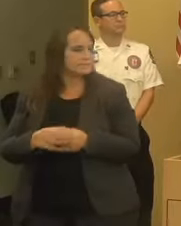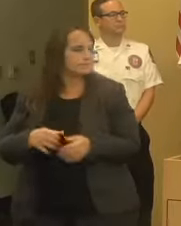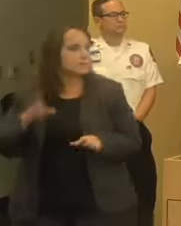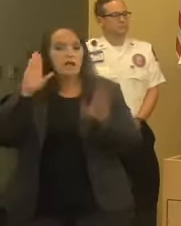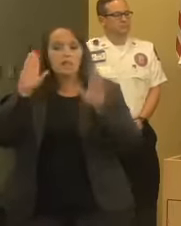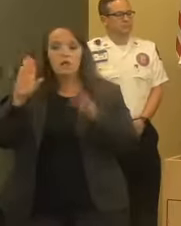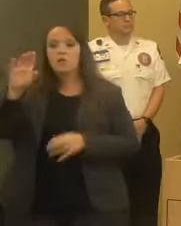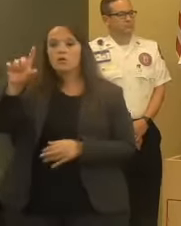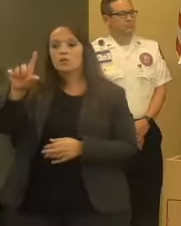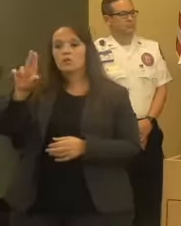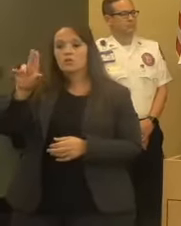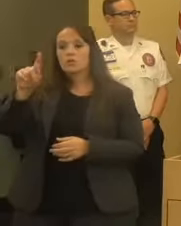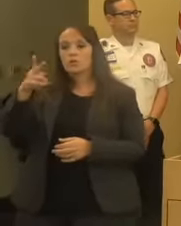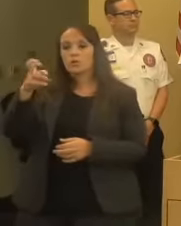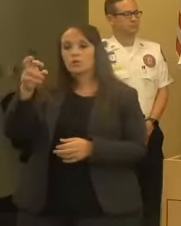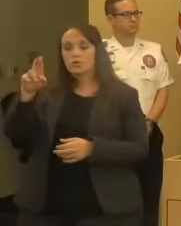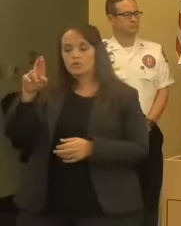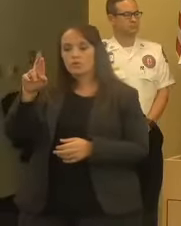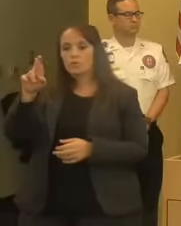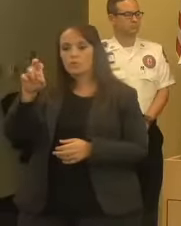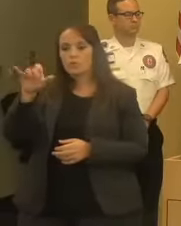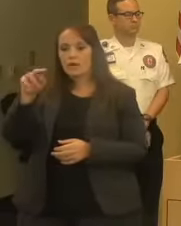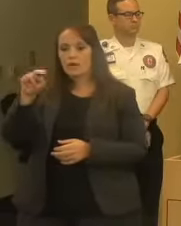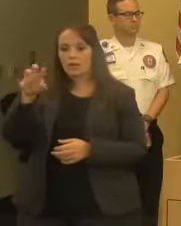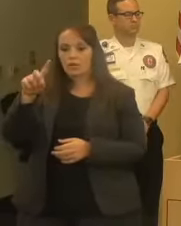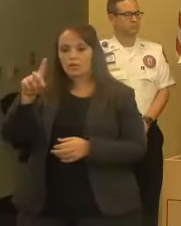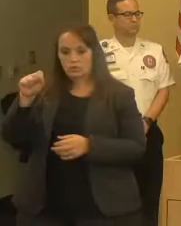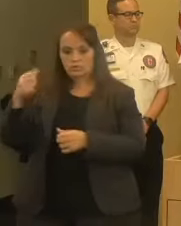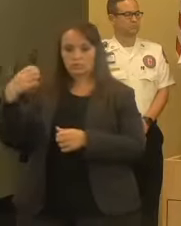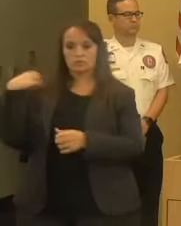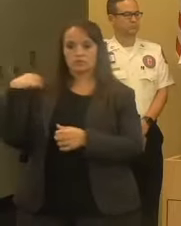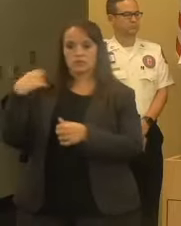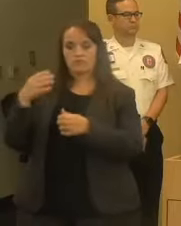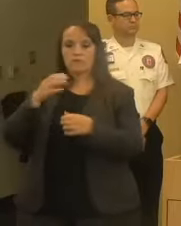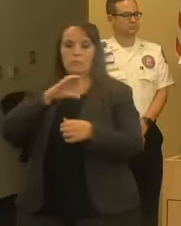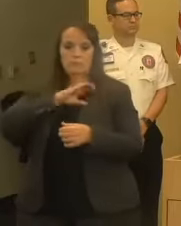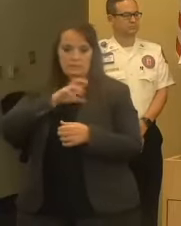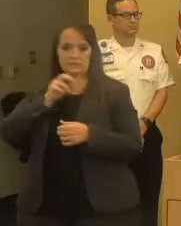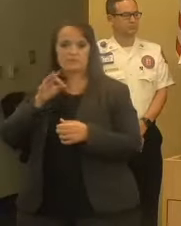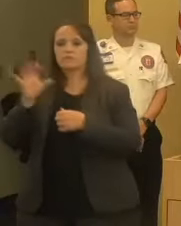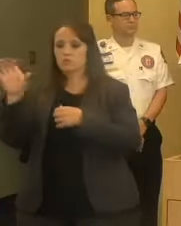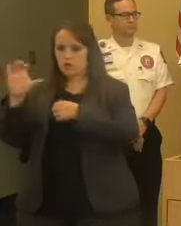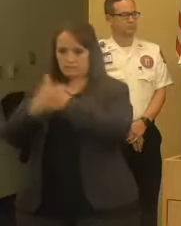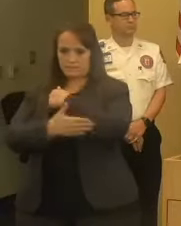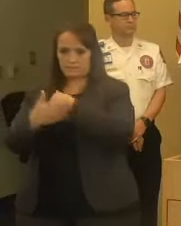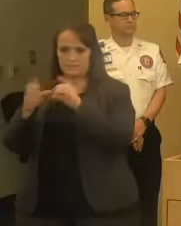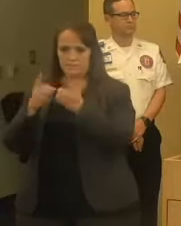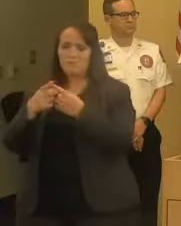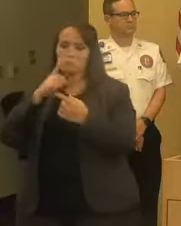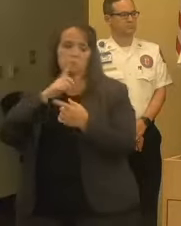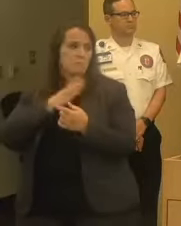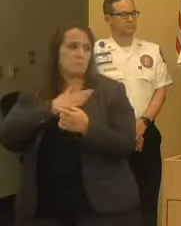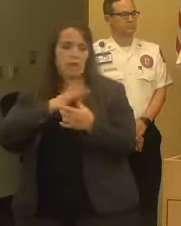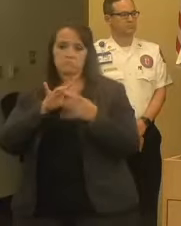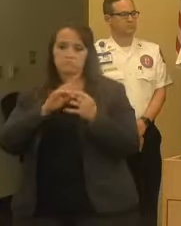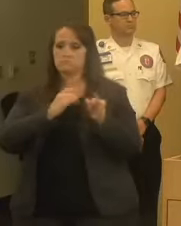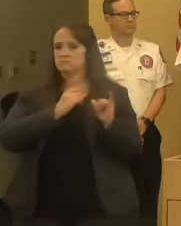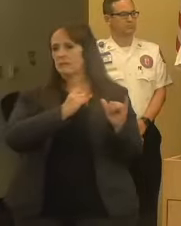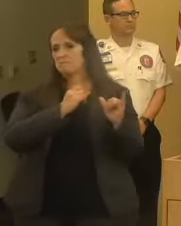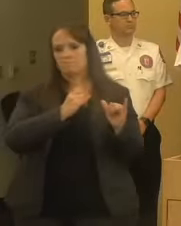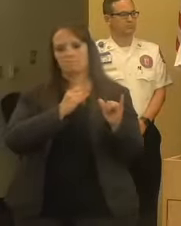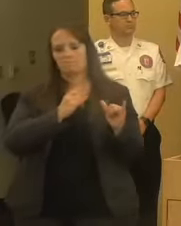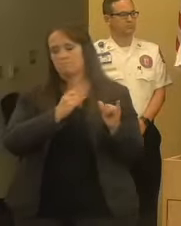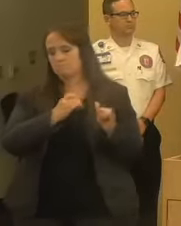Greetings, Luther Reynolds, Chief of Police, Charleston Police Department. I'm just going to reiterate what's already been said, I think, very well.